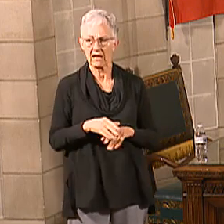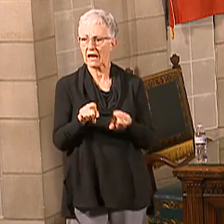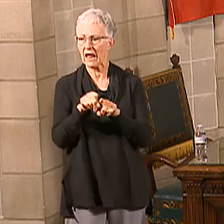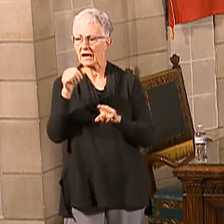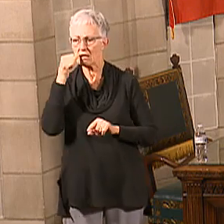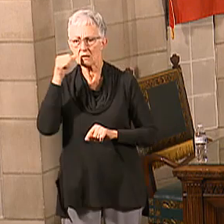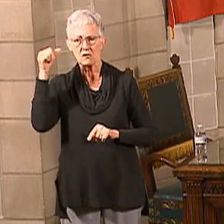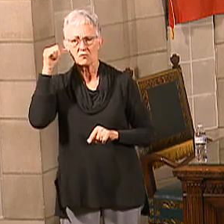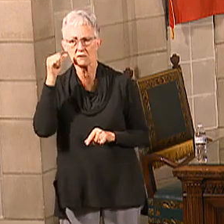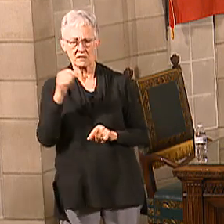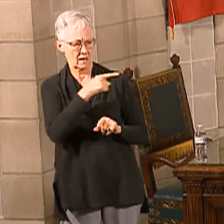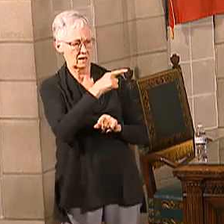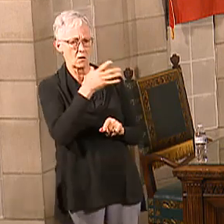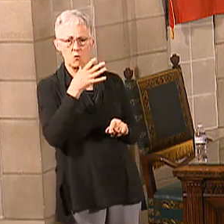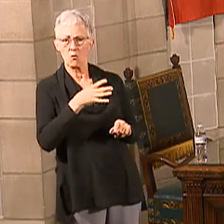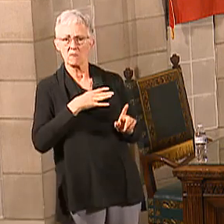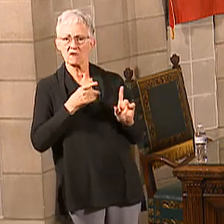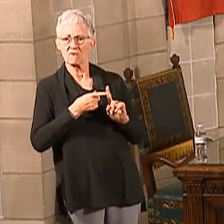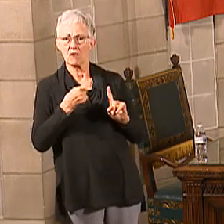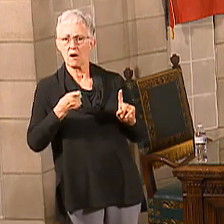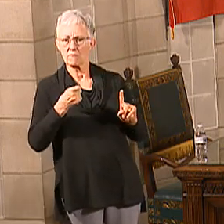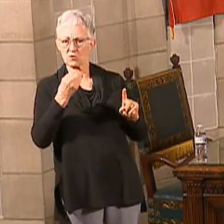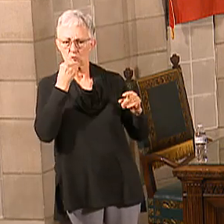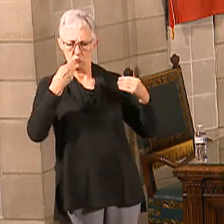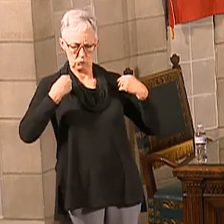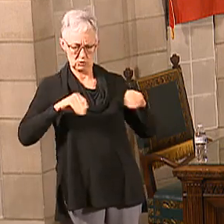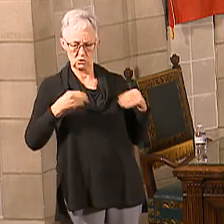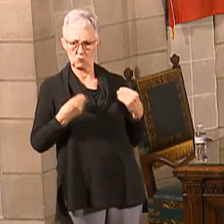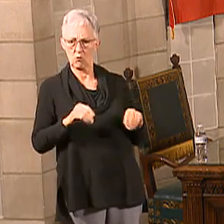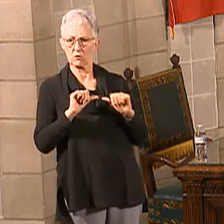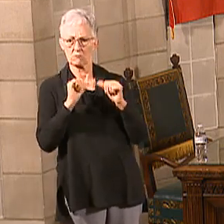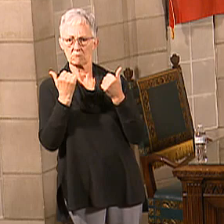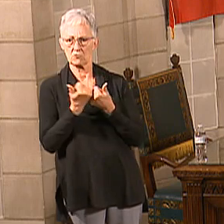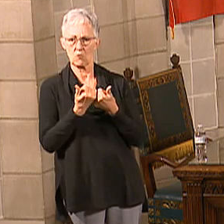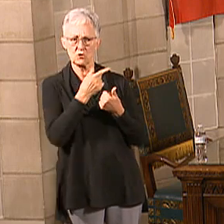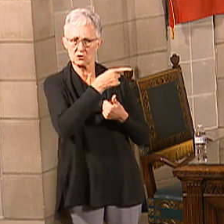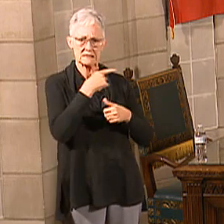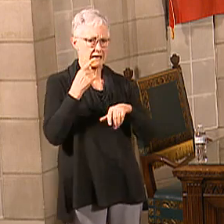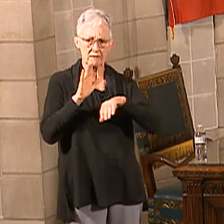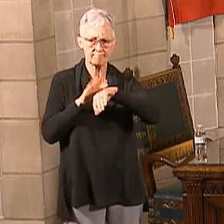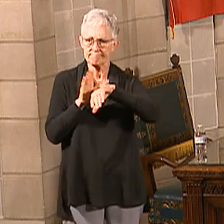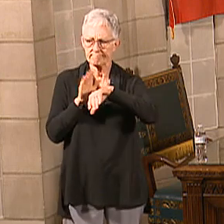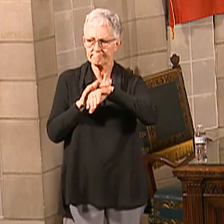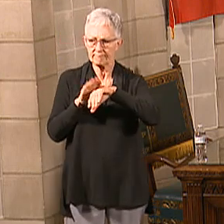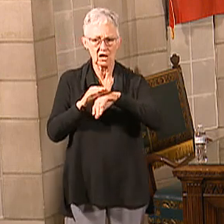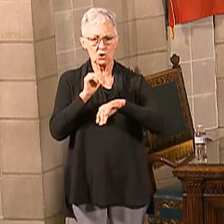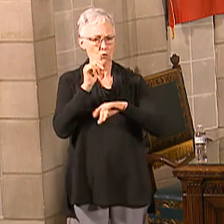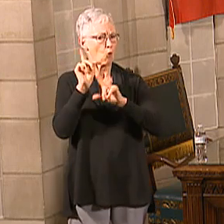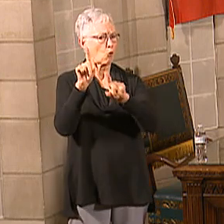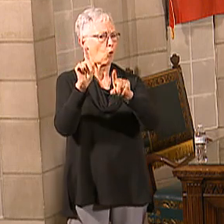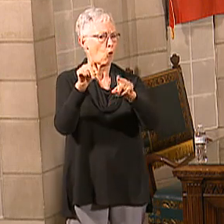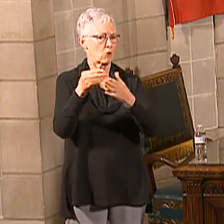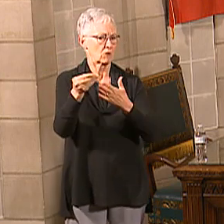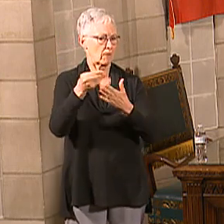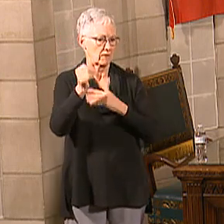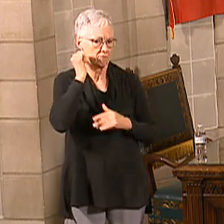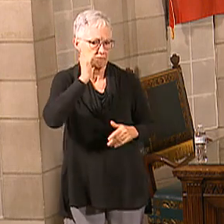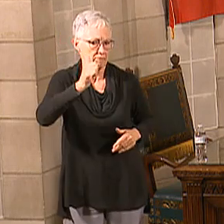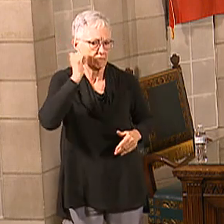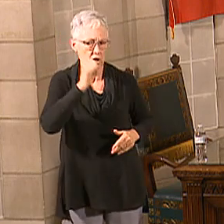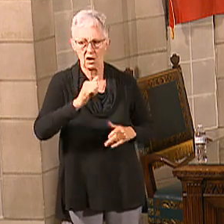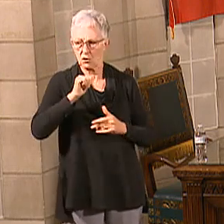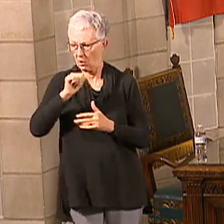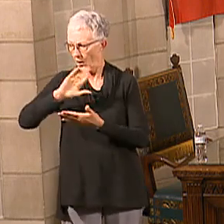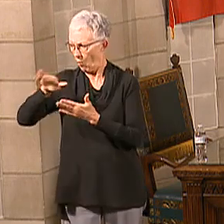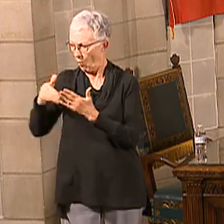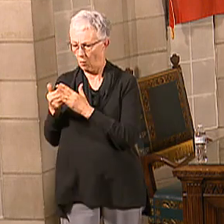family shopping. One person go shopping. Make a list so you can be efficient and only go once a week. That's in line with this idea of staying